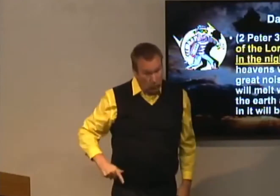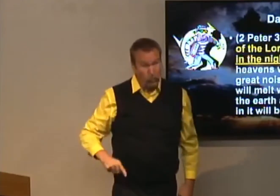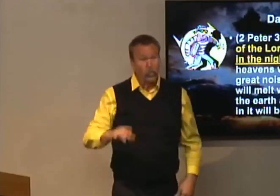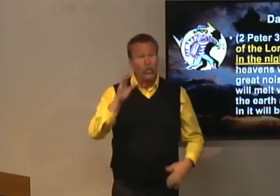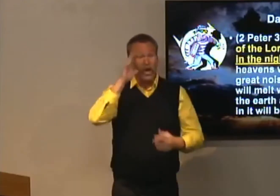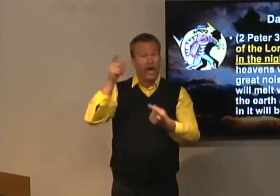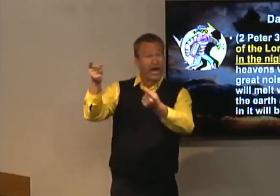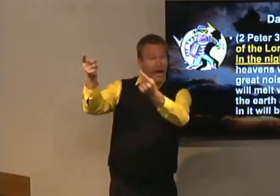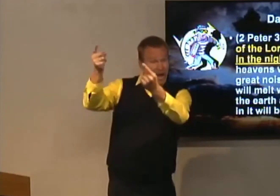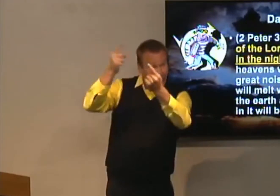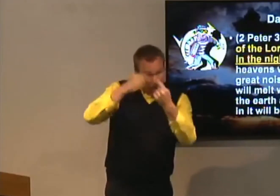the day of the Lord